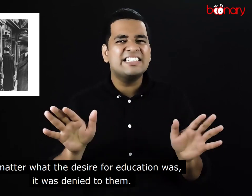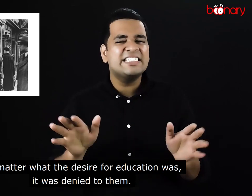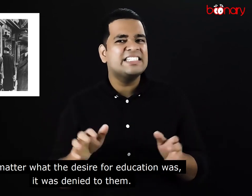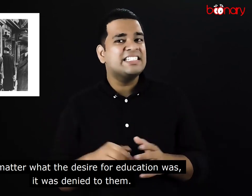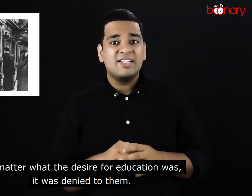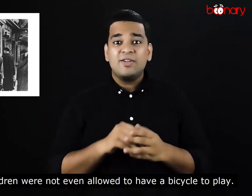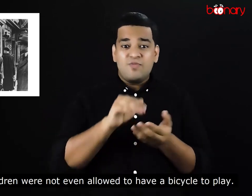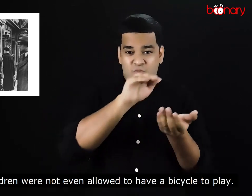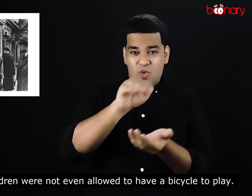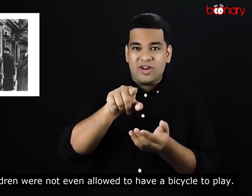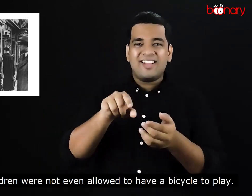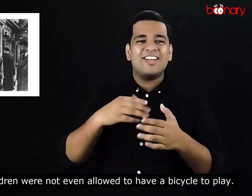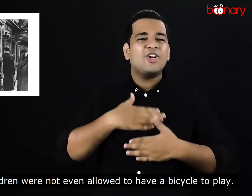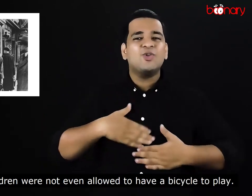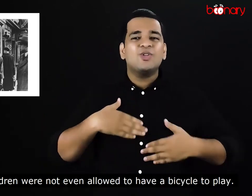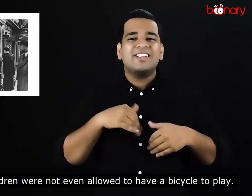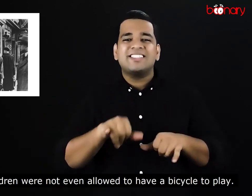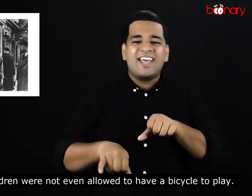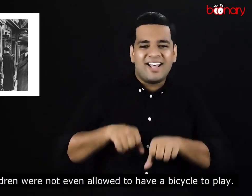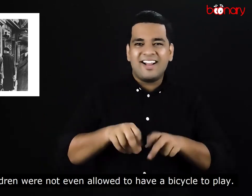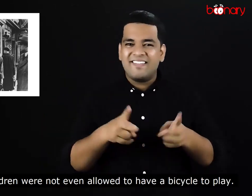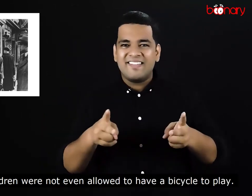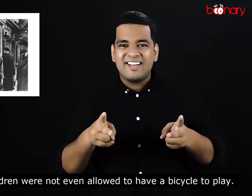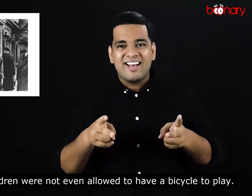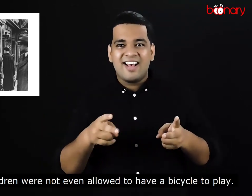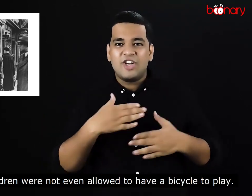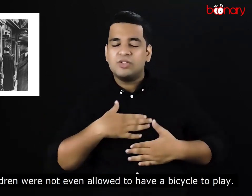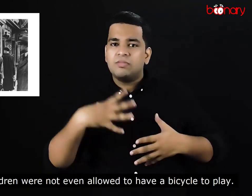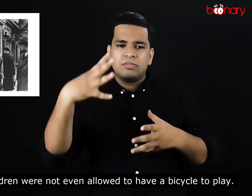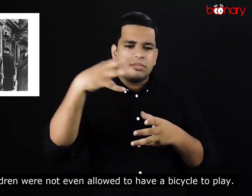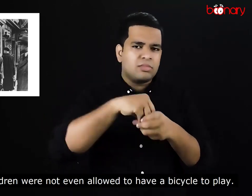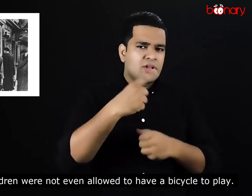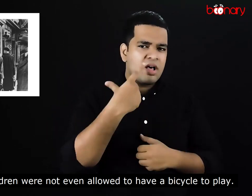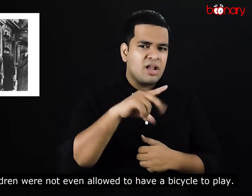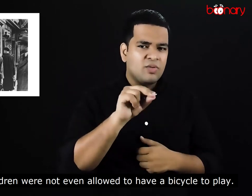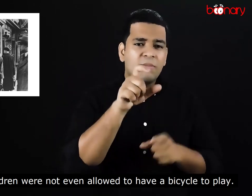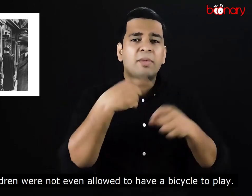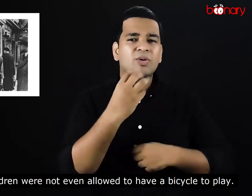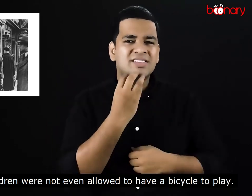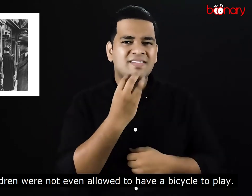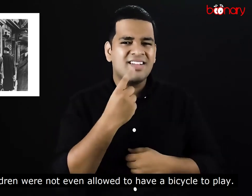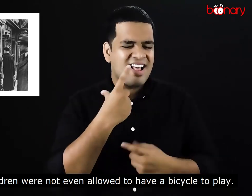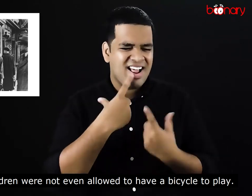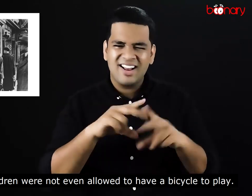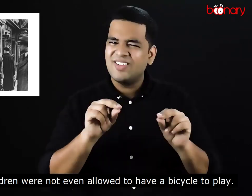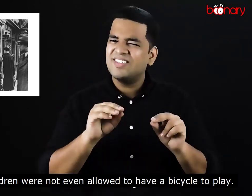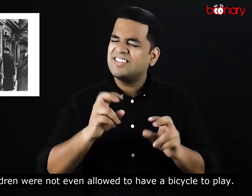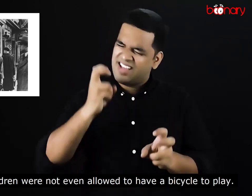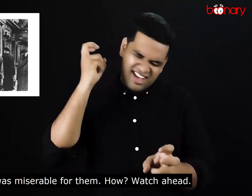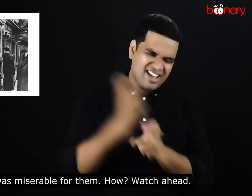them. Jewish children were not even allowed to have a bicycle to play.